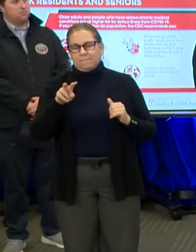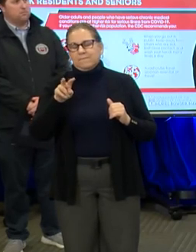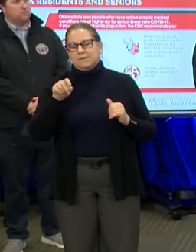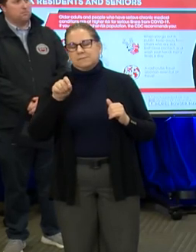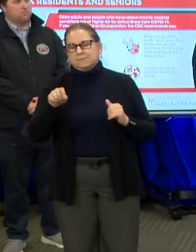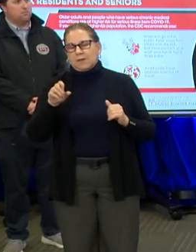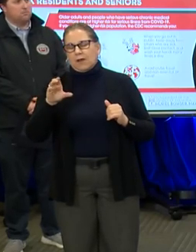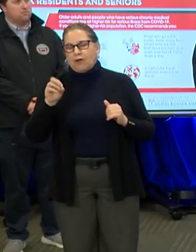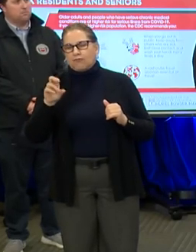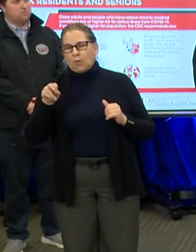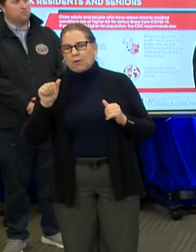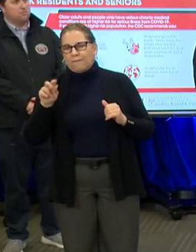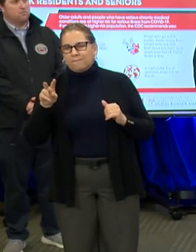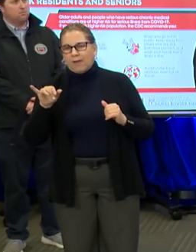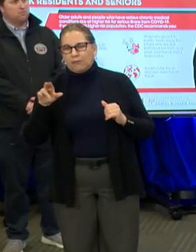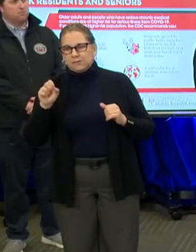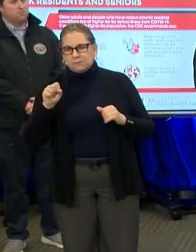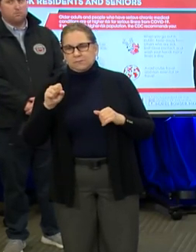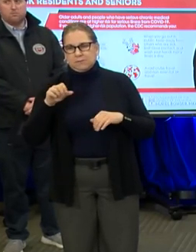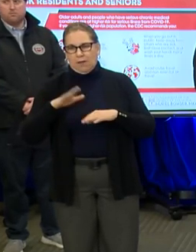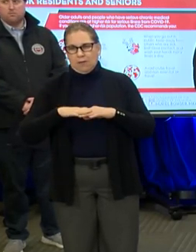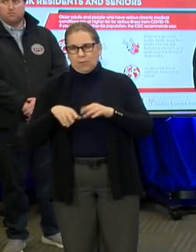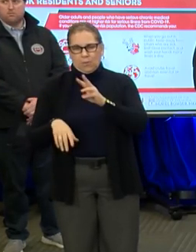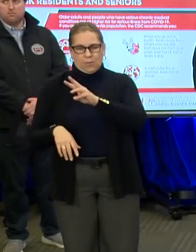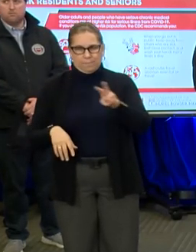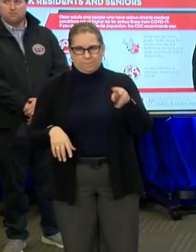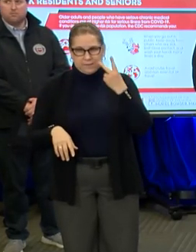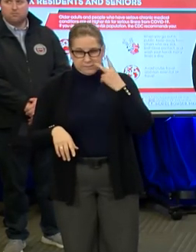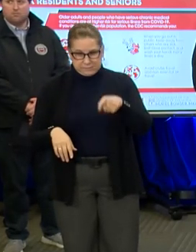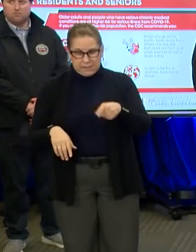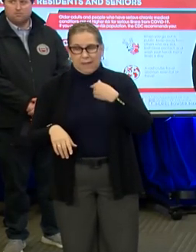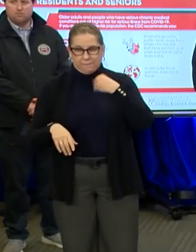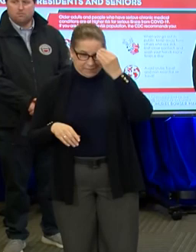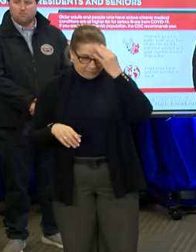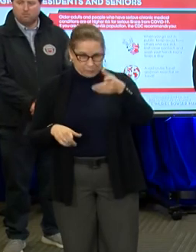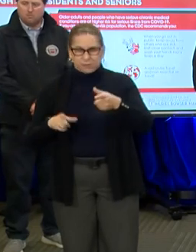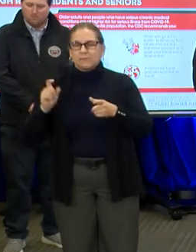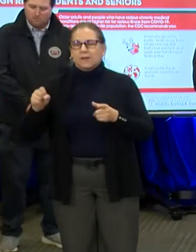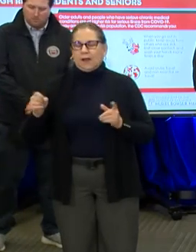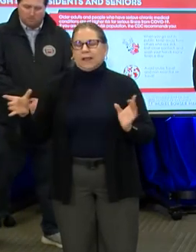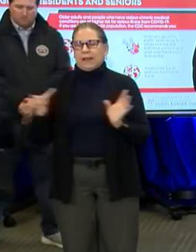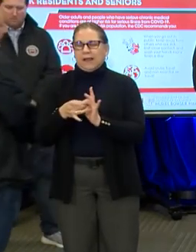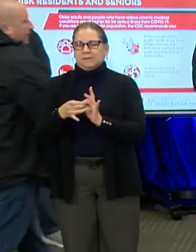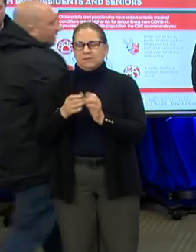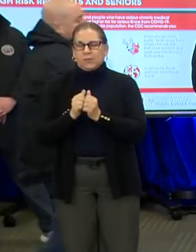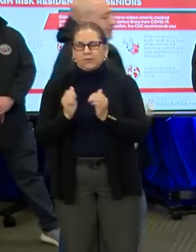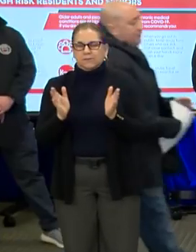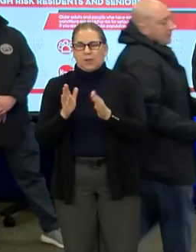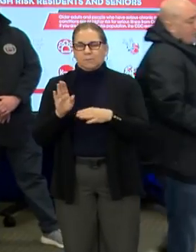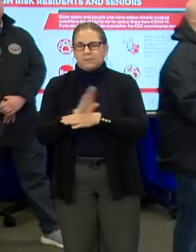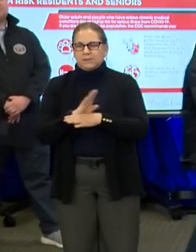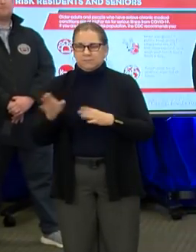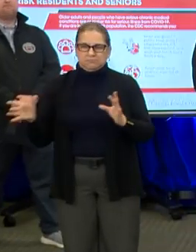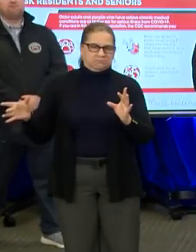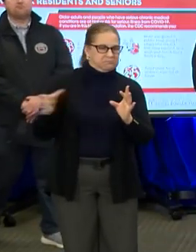application. And I'll ask John to say a little bit more about what we know about the experience so far.